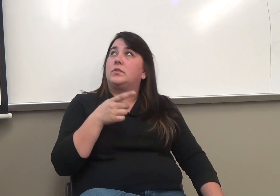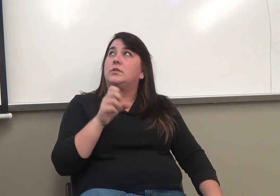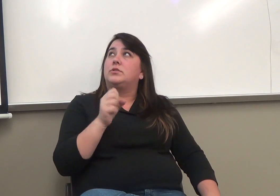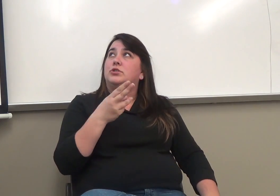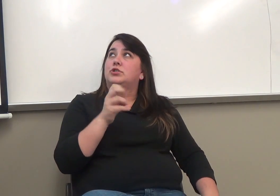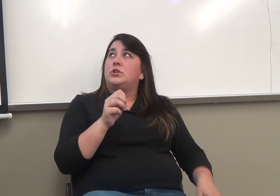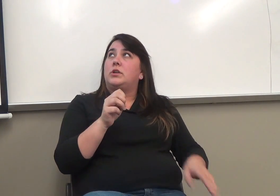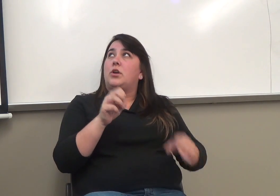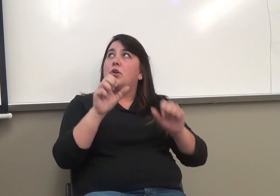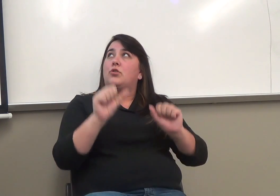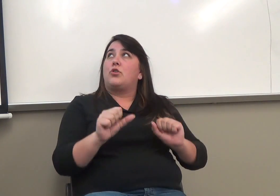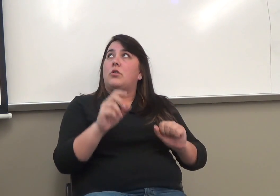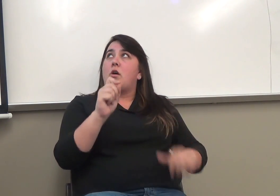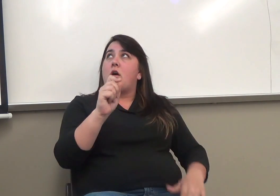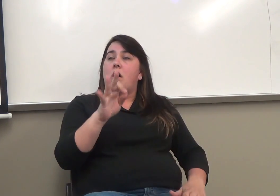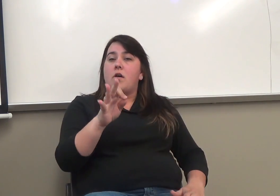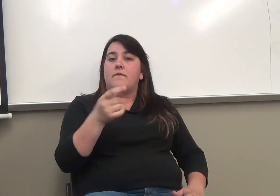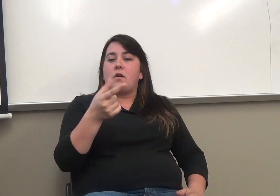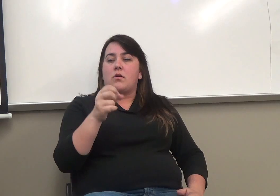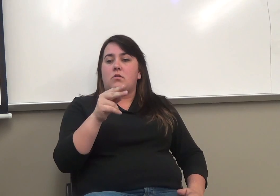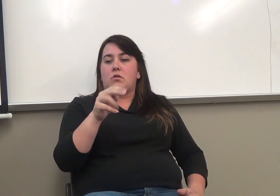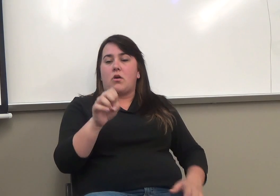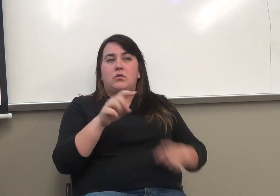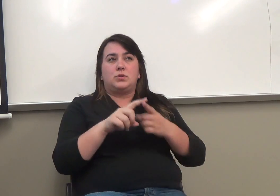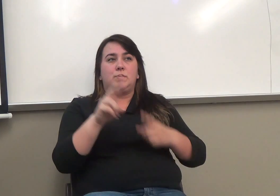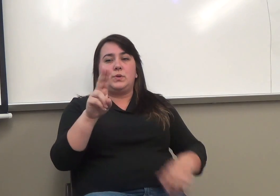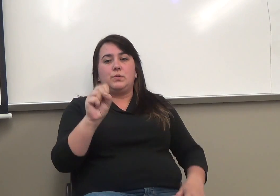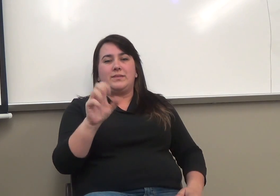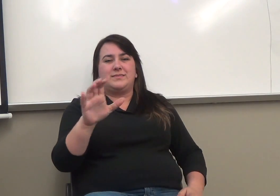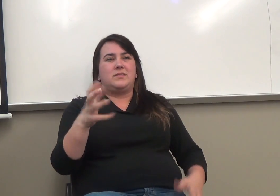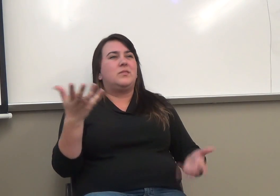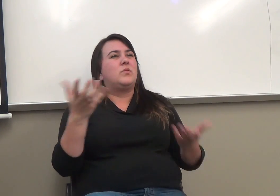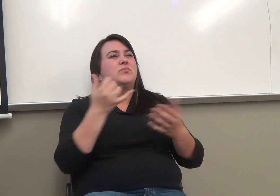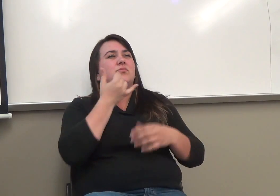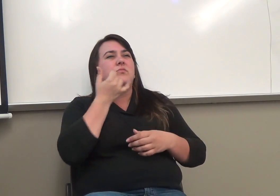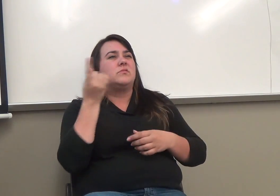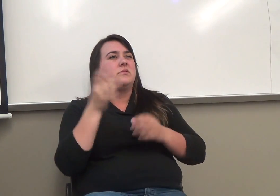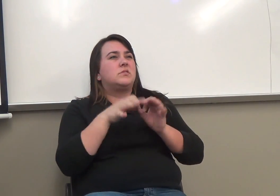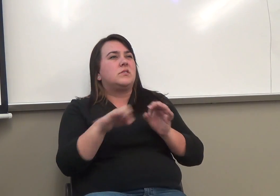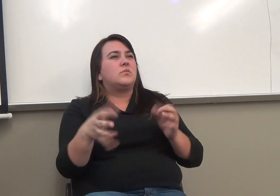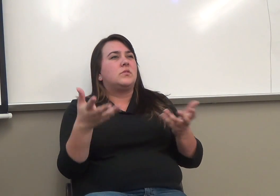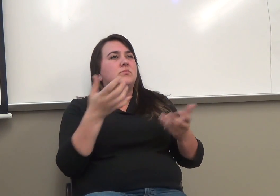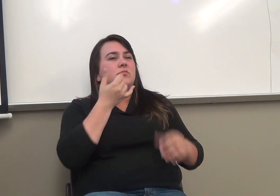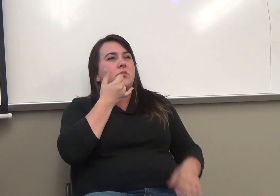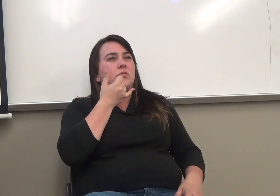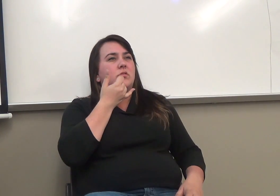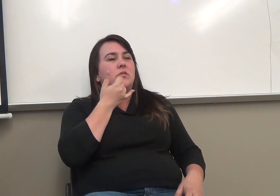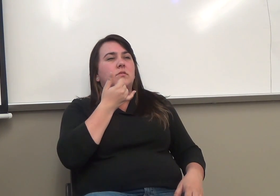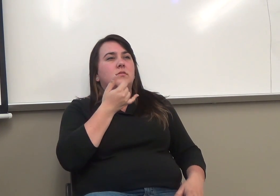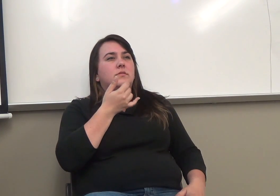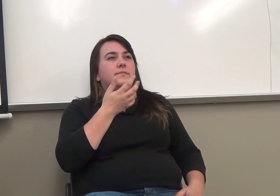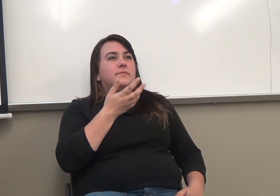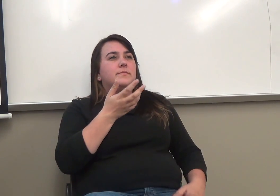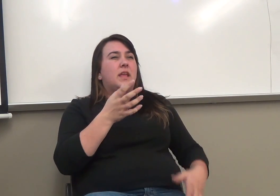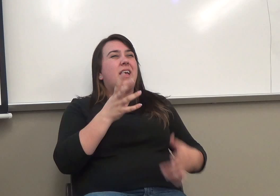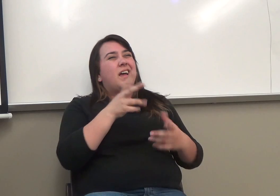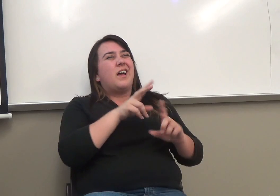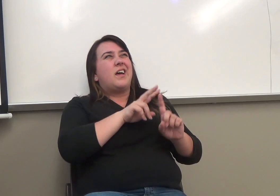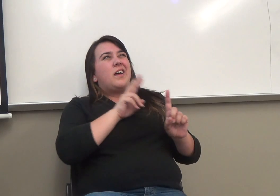Okay, what's wrong with this sentence as far as not dialect? Although it does kind of, like I said,